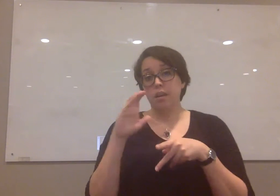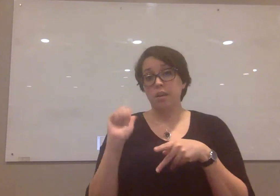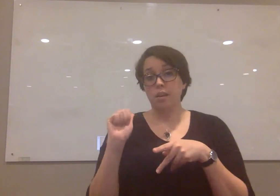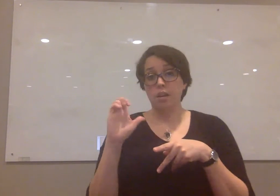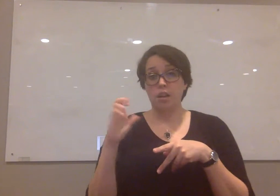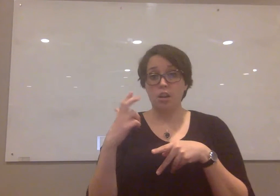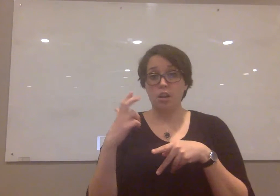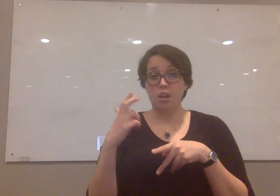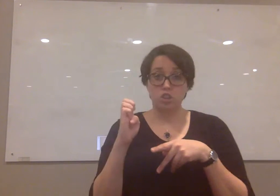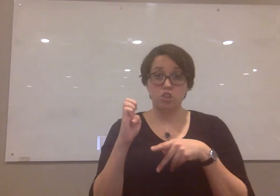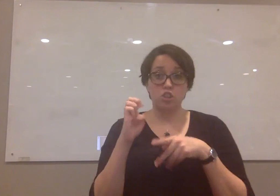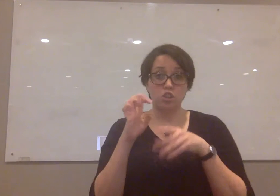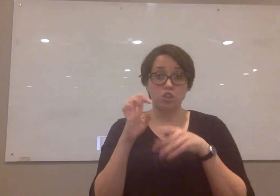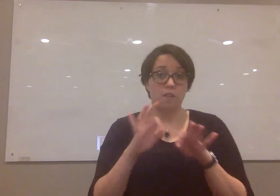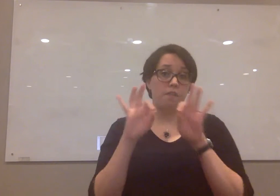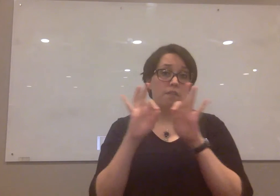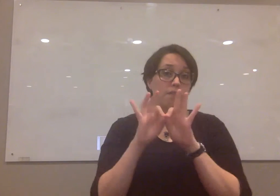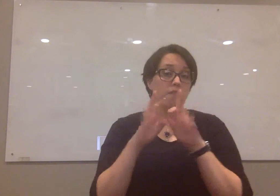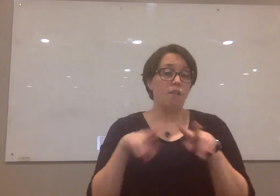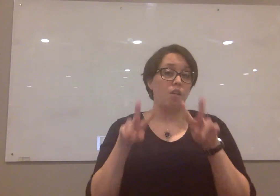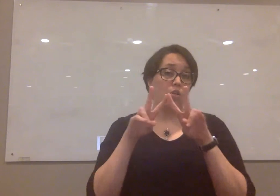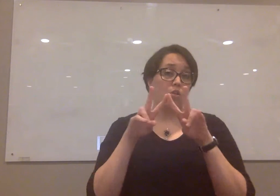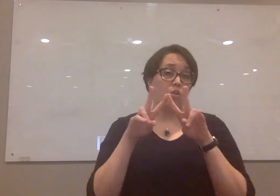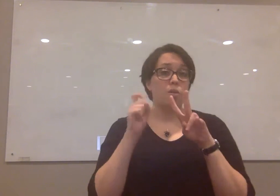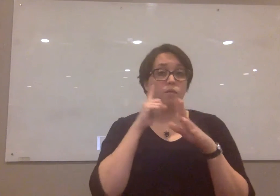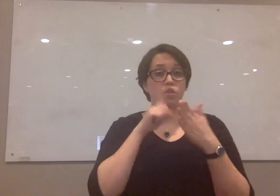ourselves and check if we're getting a message more than once.